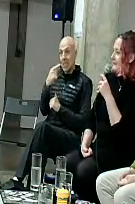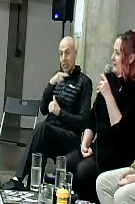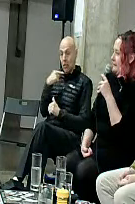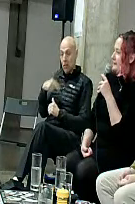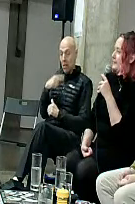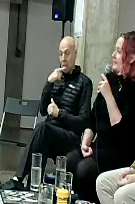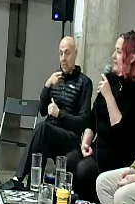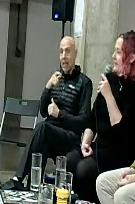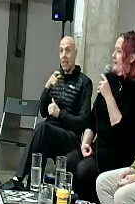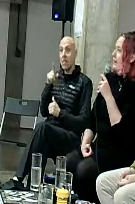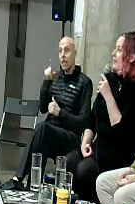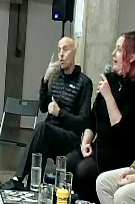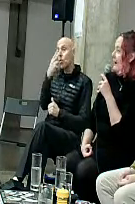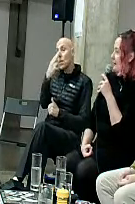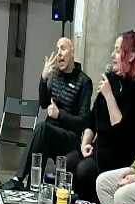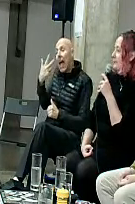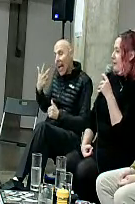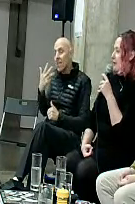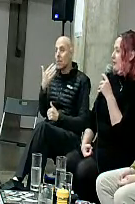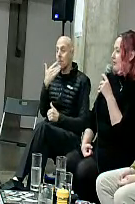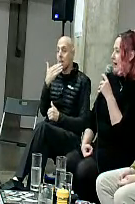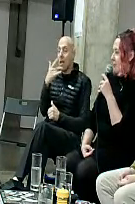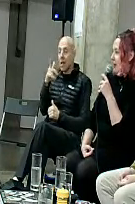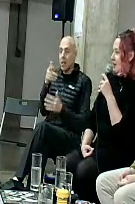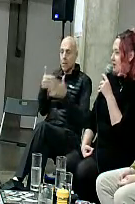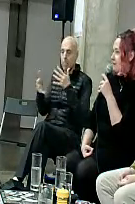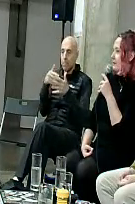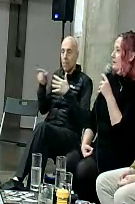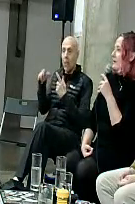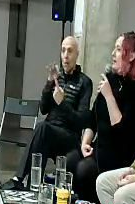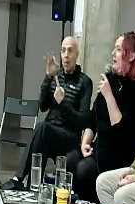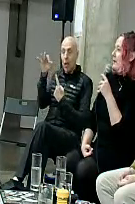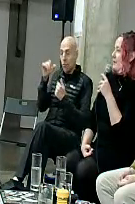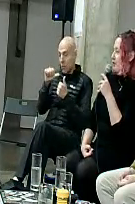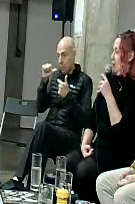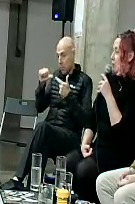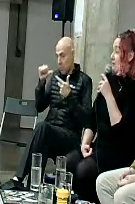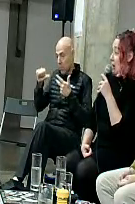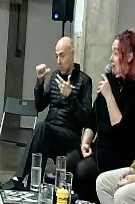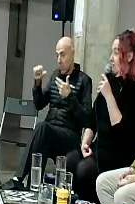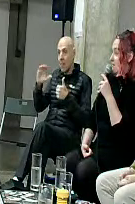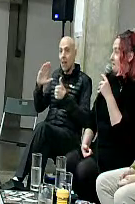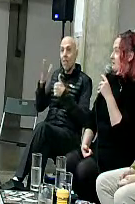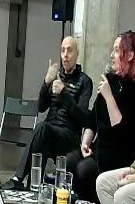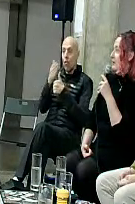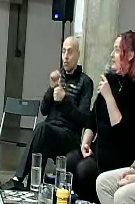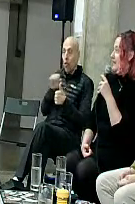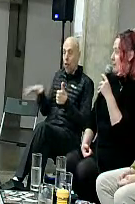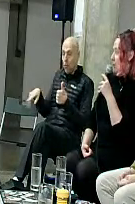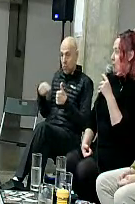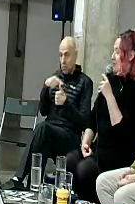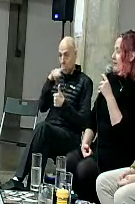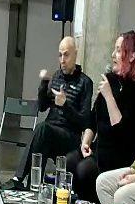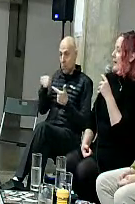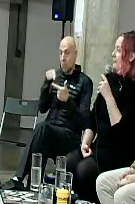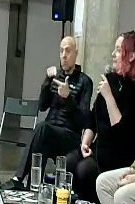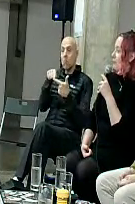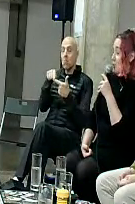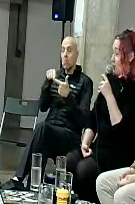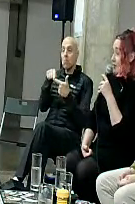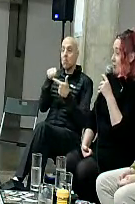28 mistakes in the handling of that application. The first one was lost, the second one